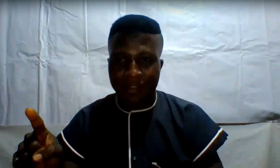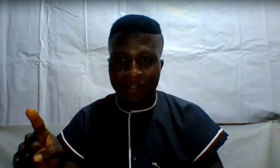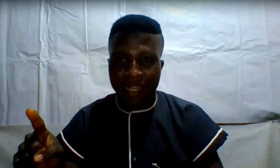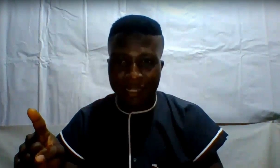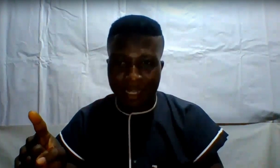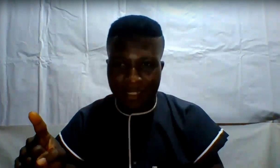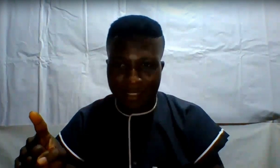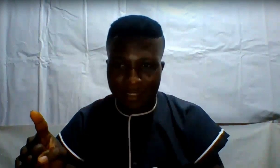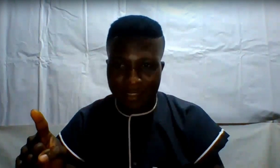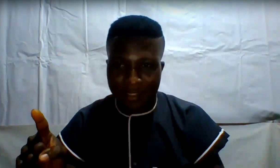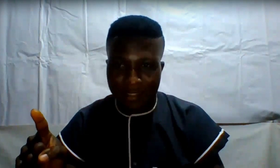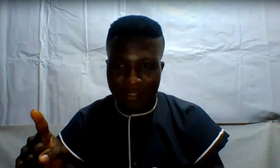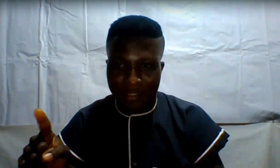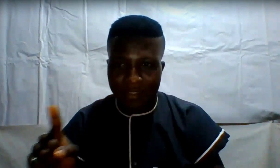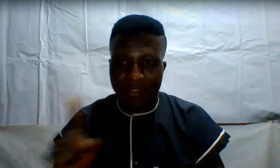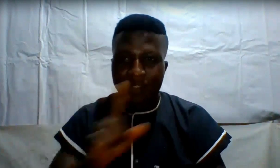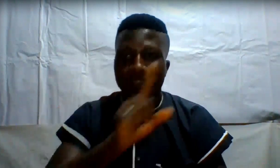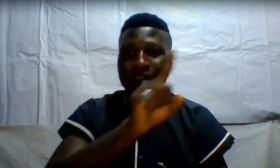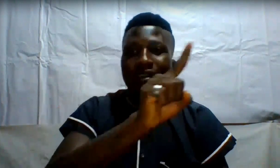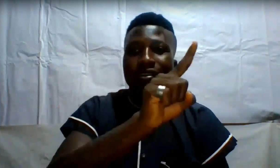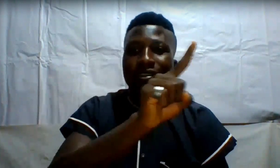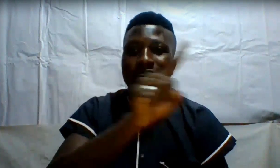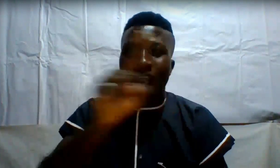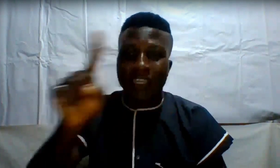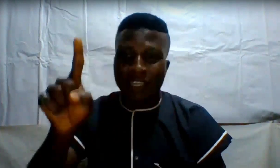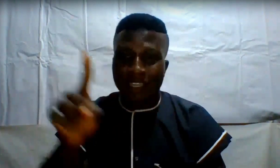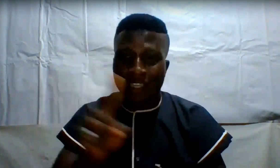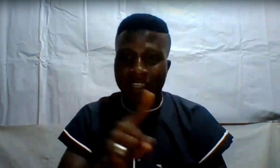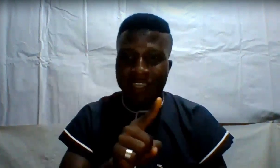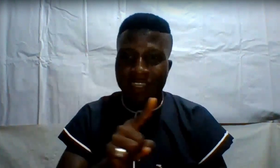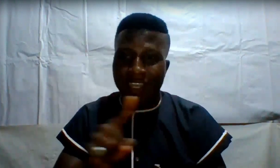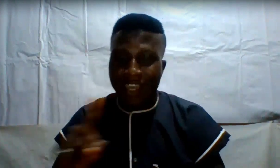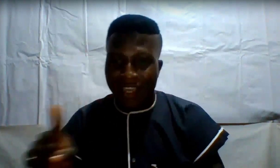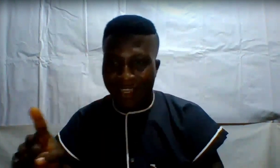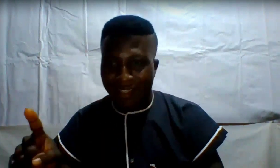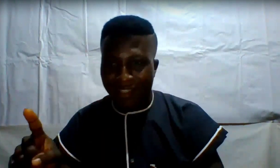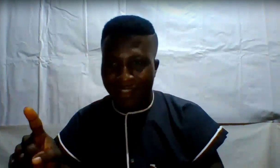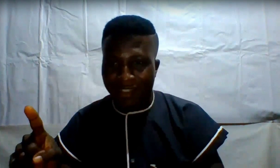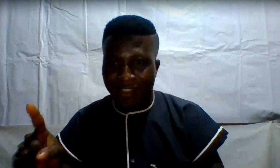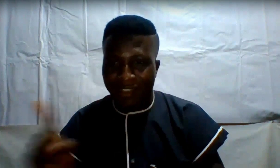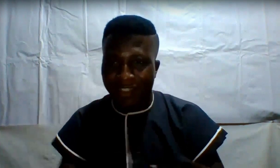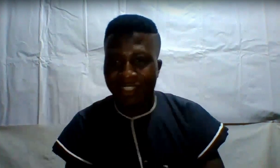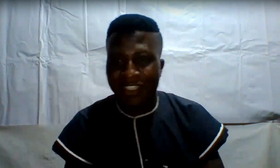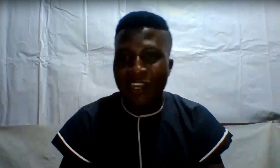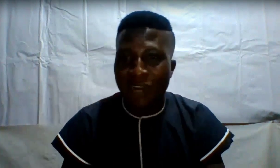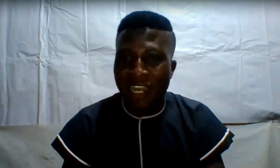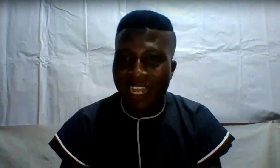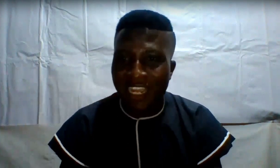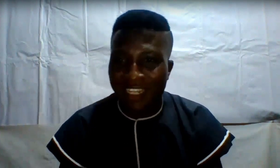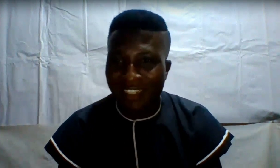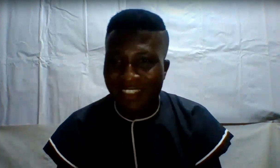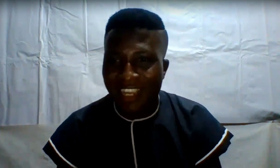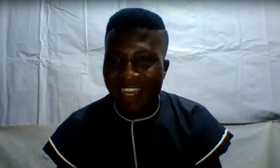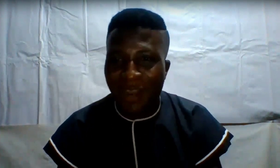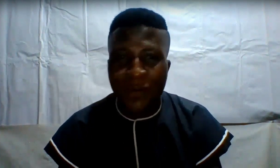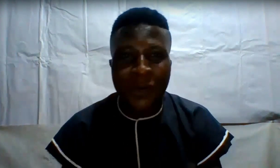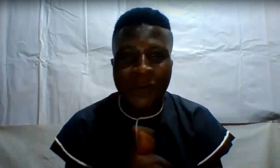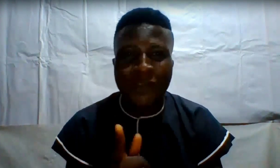Z in the air. Yeah, right? Like saying, I'll call you, the letter Y. I'll call you. How does that?